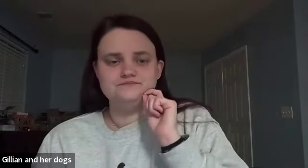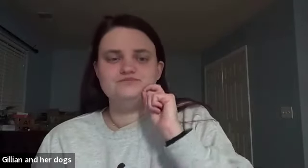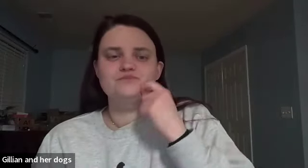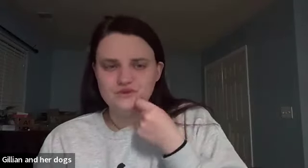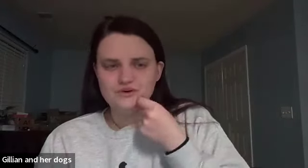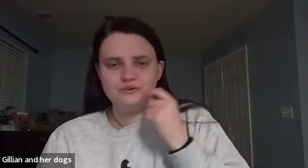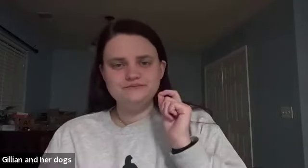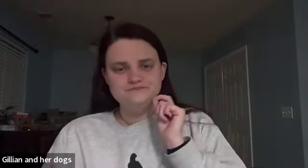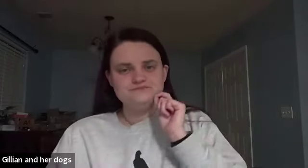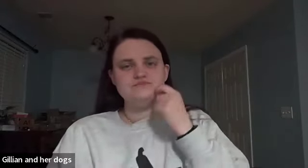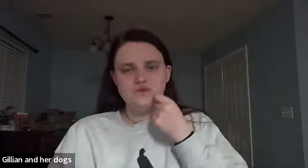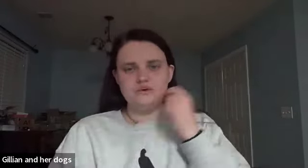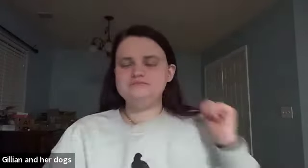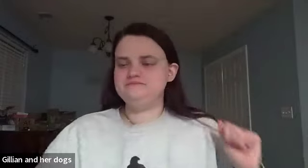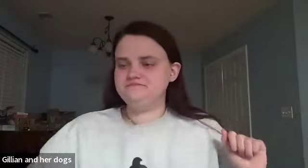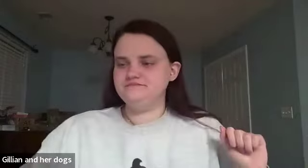Mm-hmm. Cool. Cool.